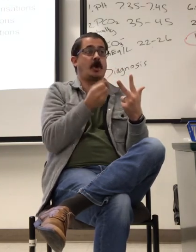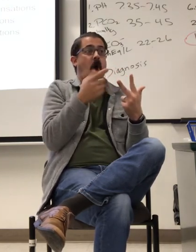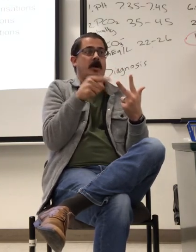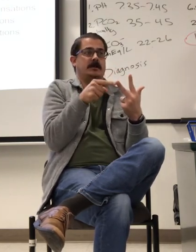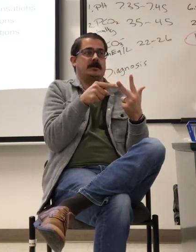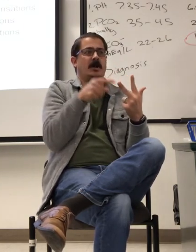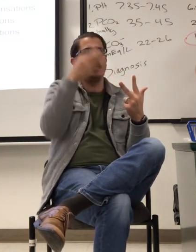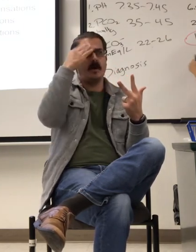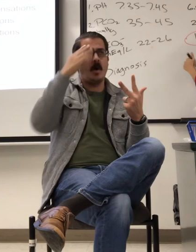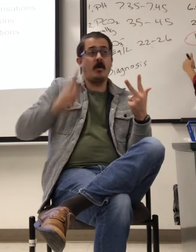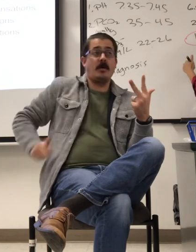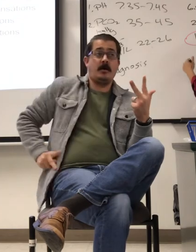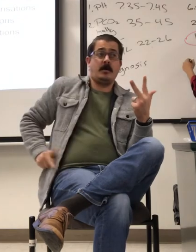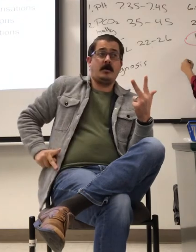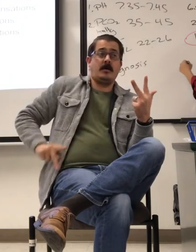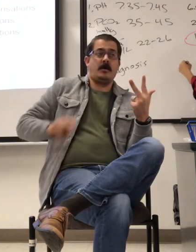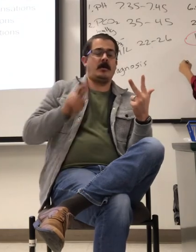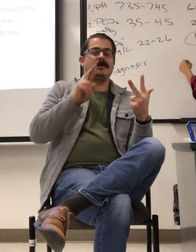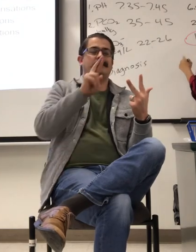it's a